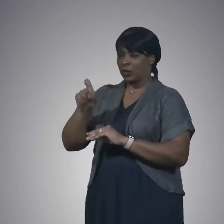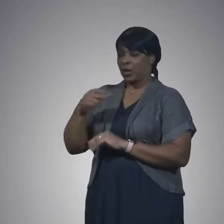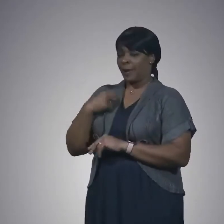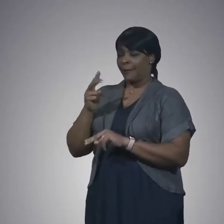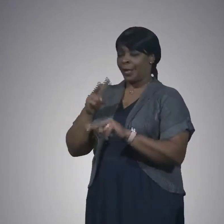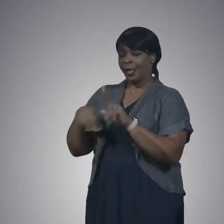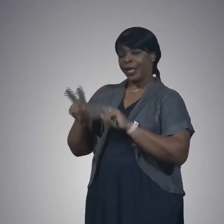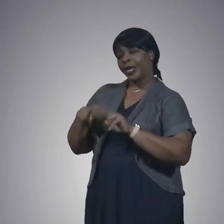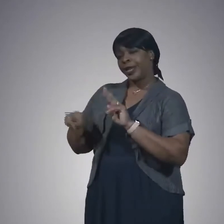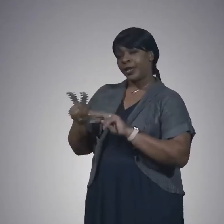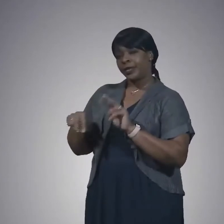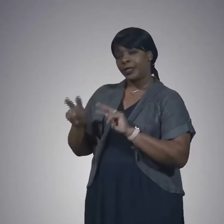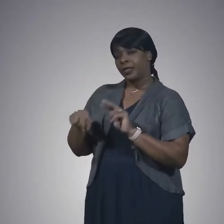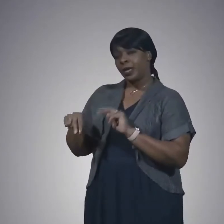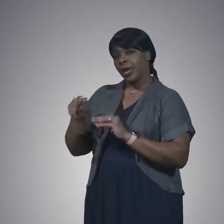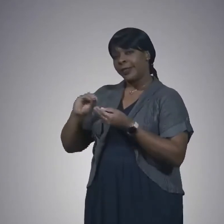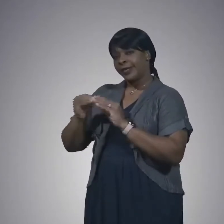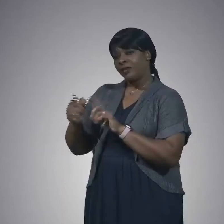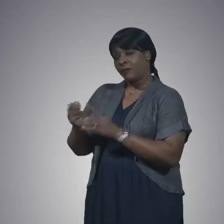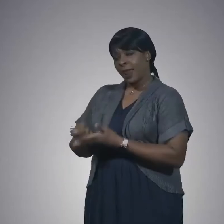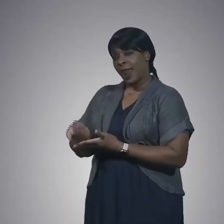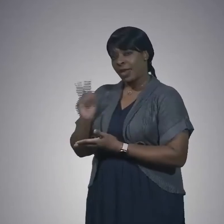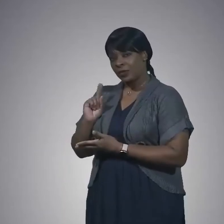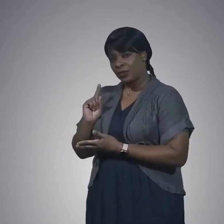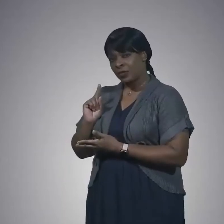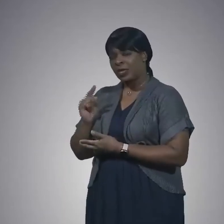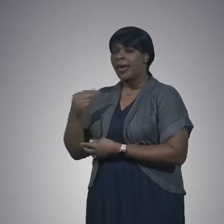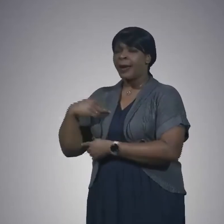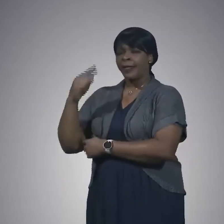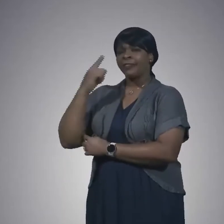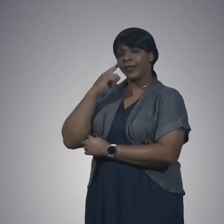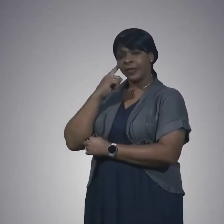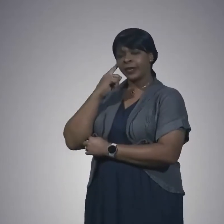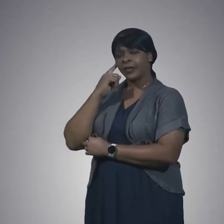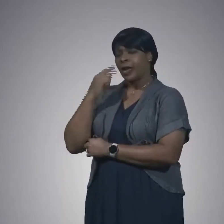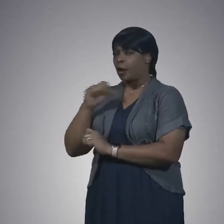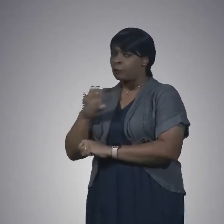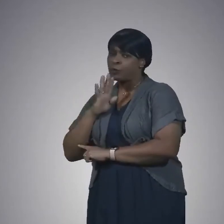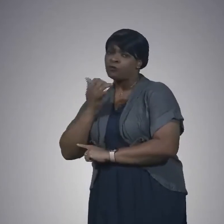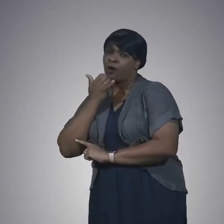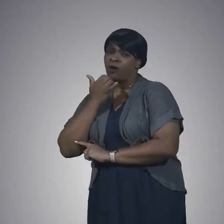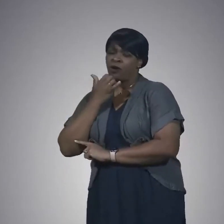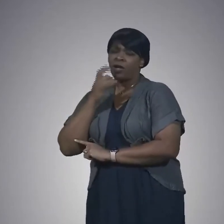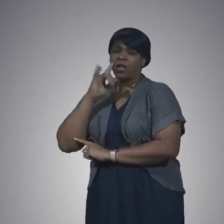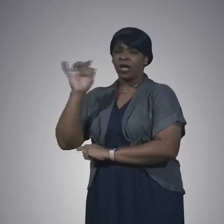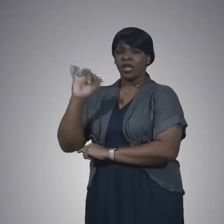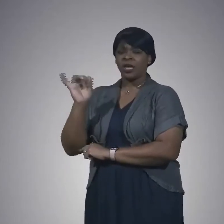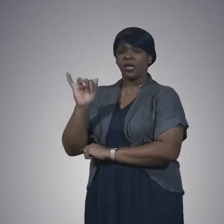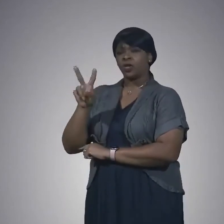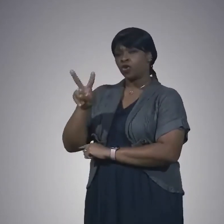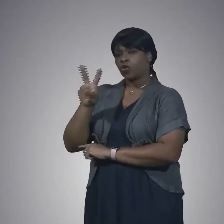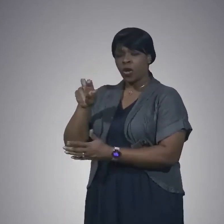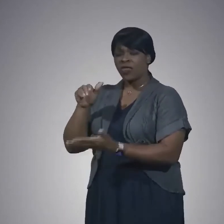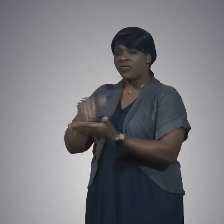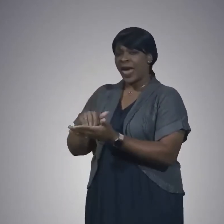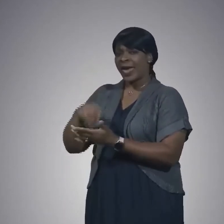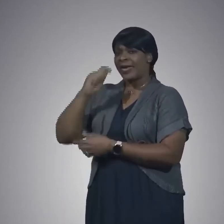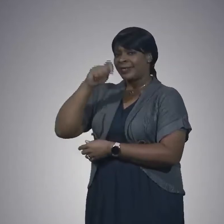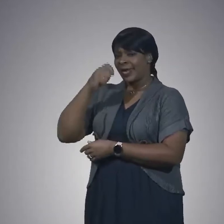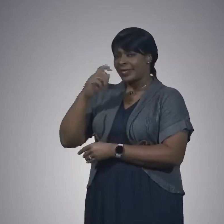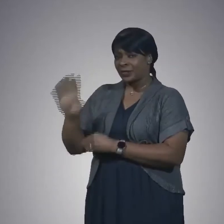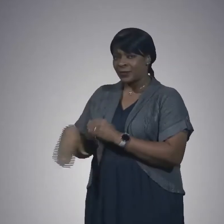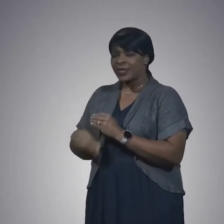at some data from last week, and I think, I could be wrong, but it looks like 200,000 tests were